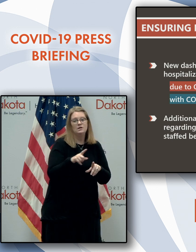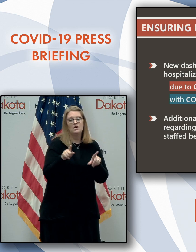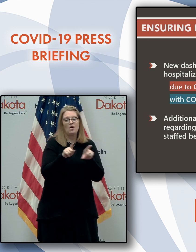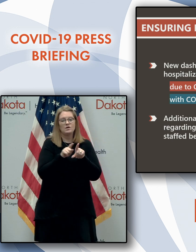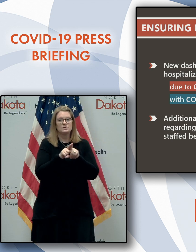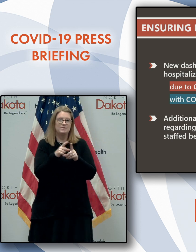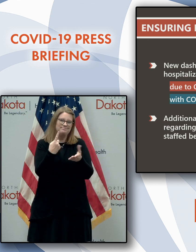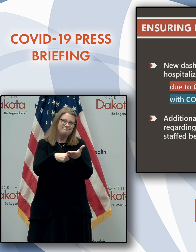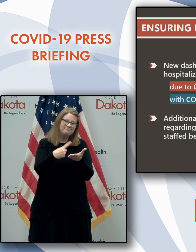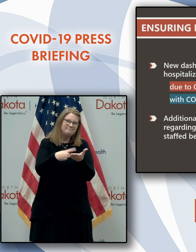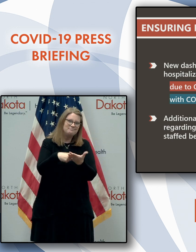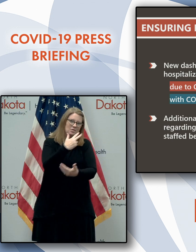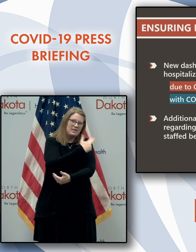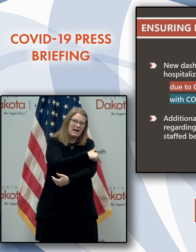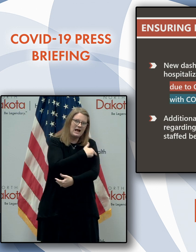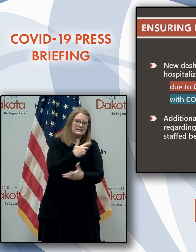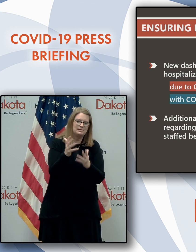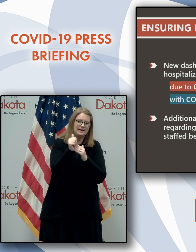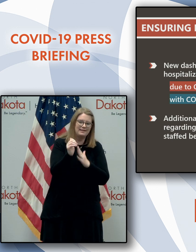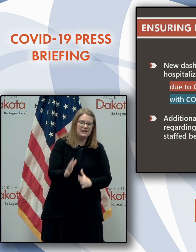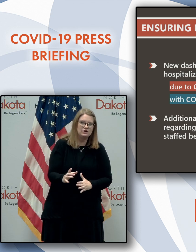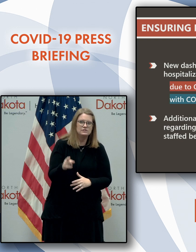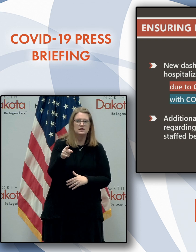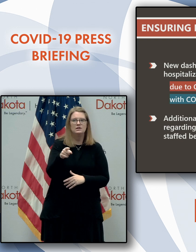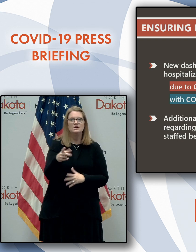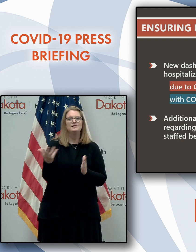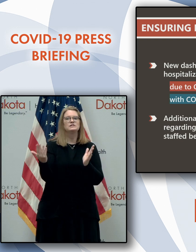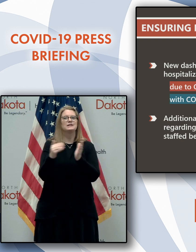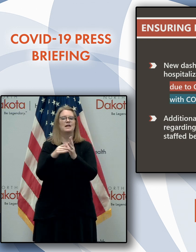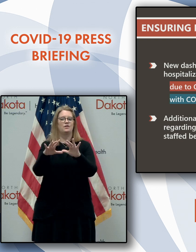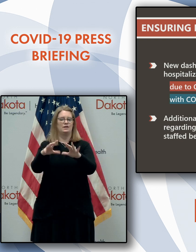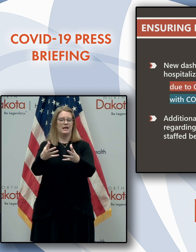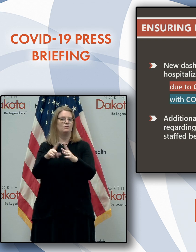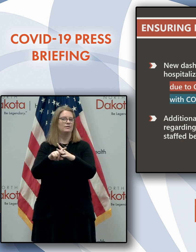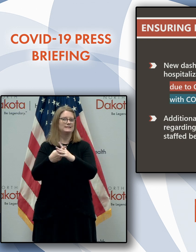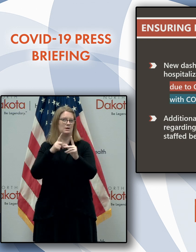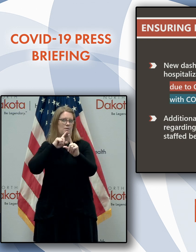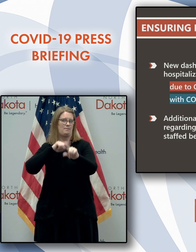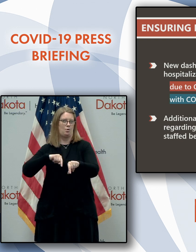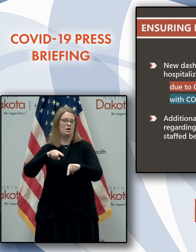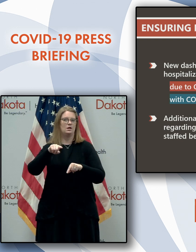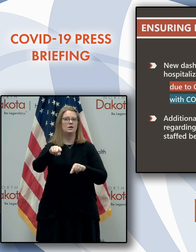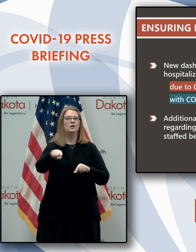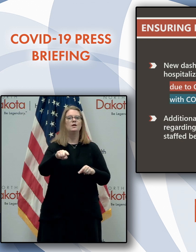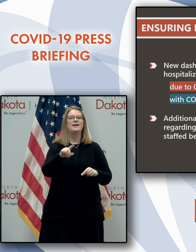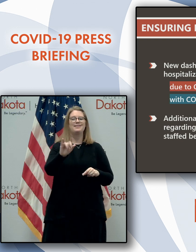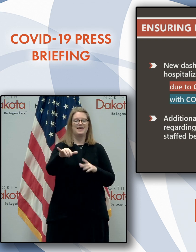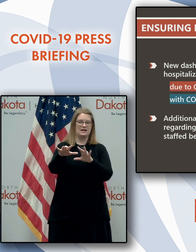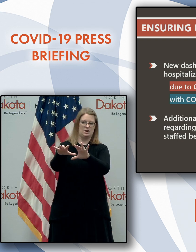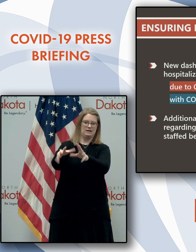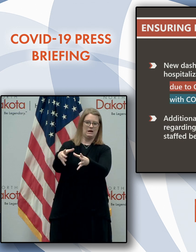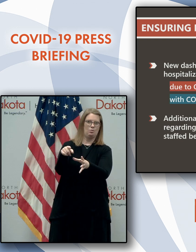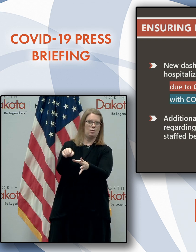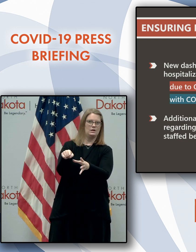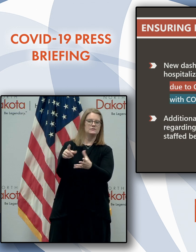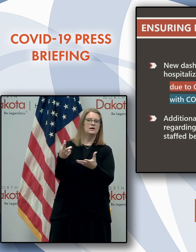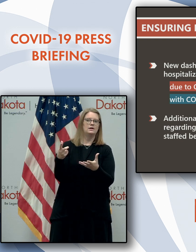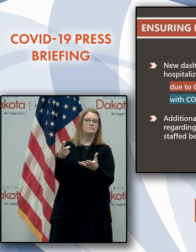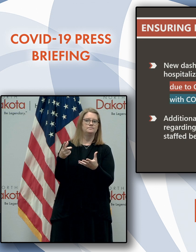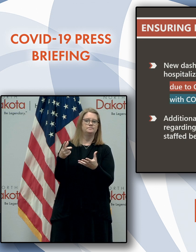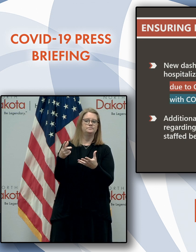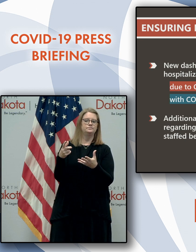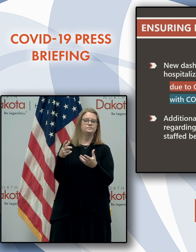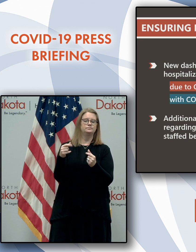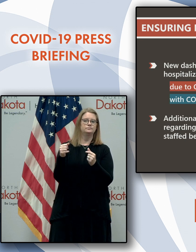hospital leaders, they've got another category which they're going to be start reporting. And that category is going